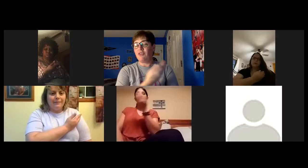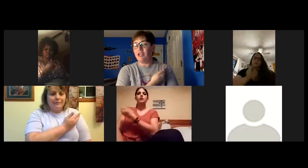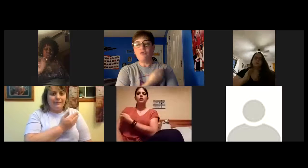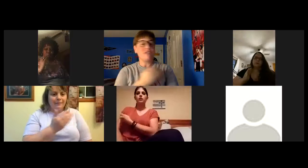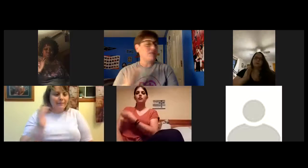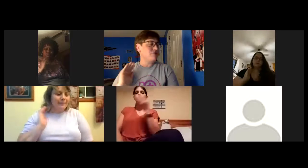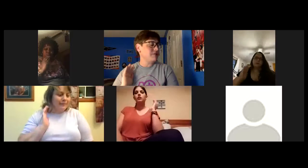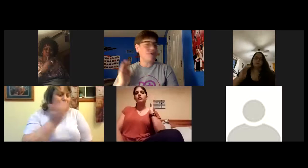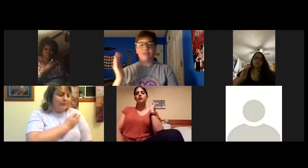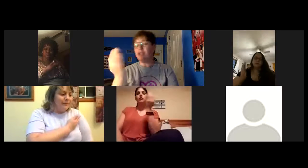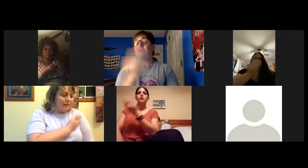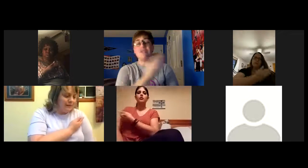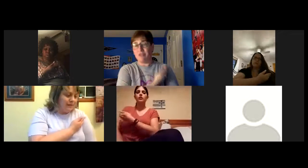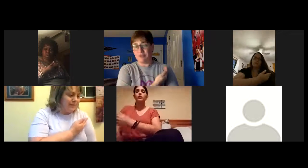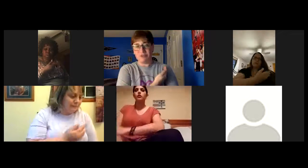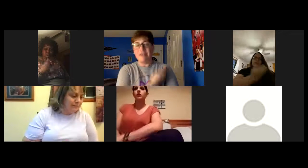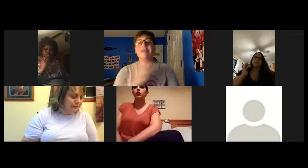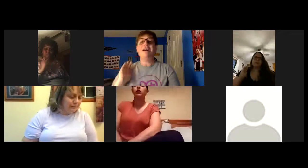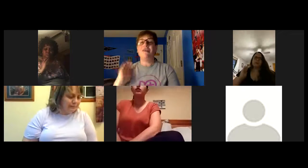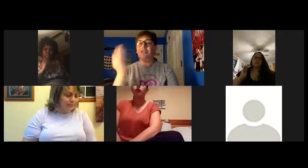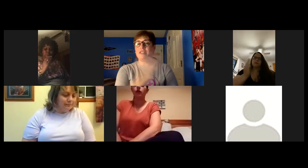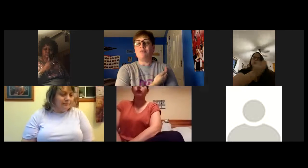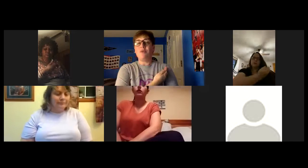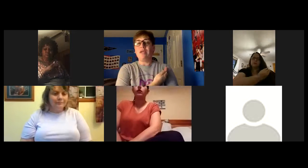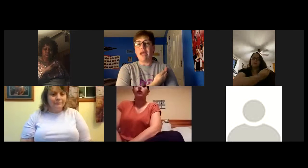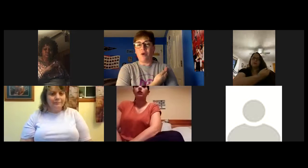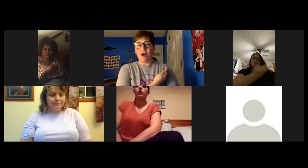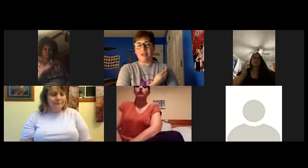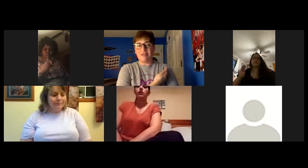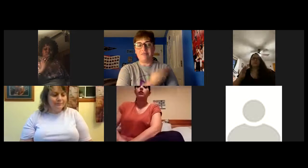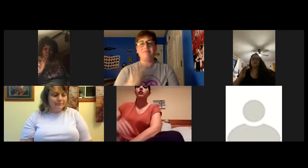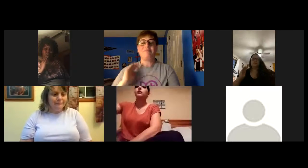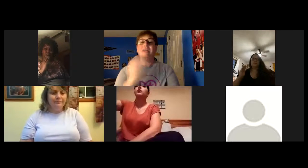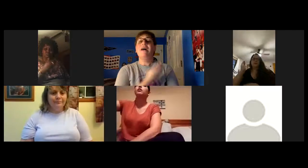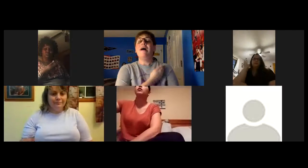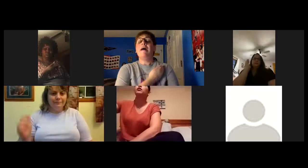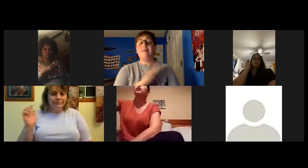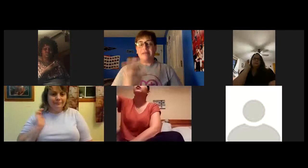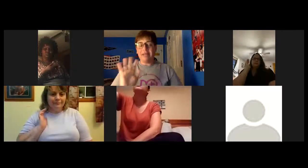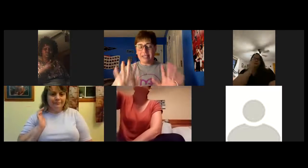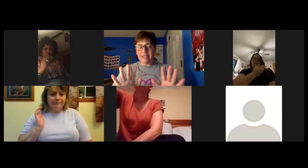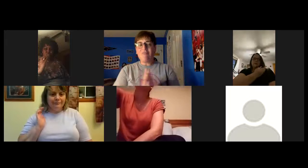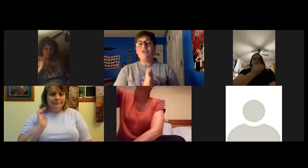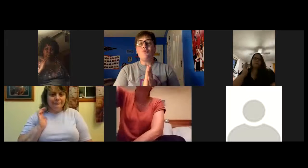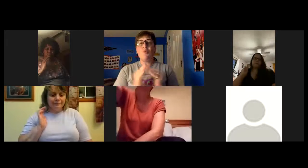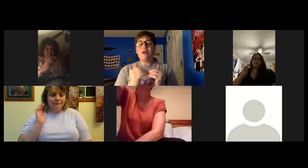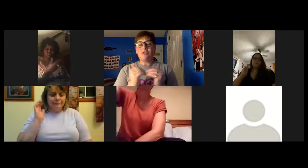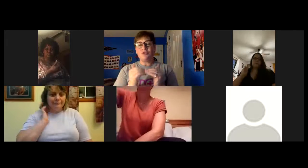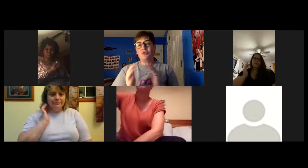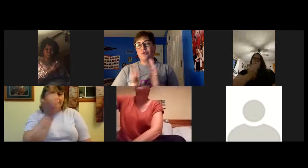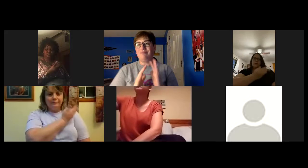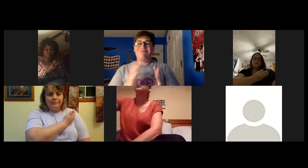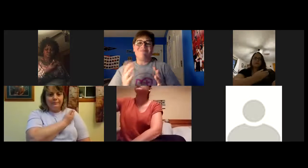that for years and years and years and years and years of just simply we, our, us. It's if you